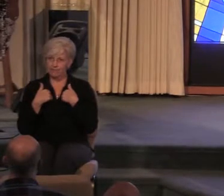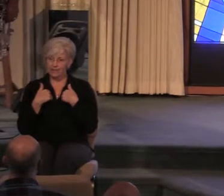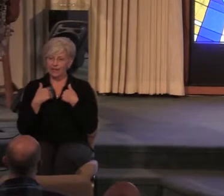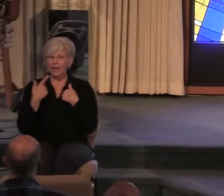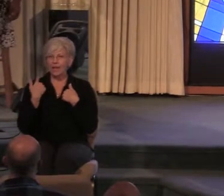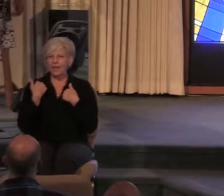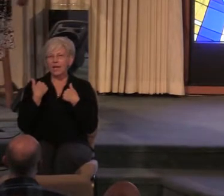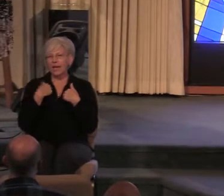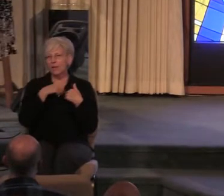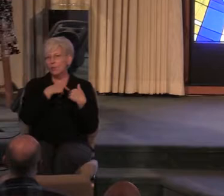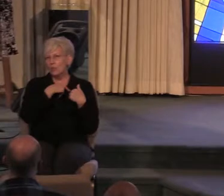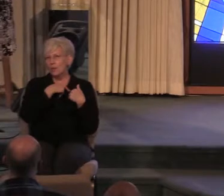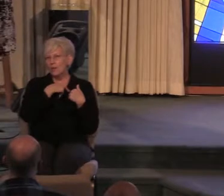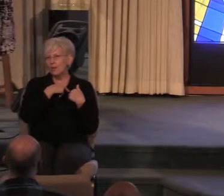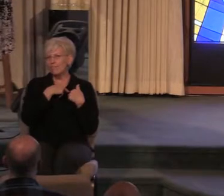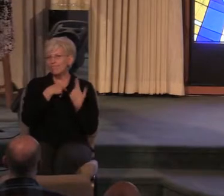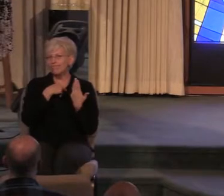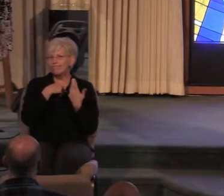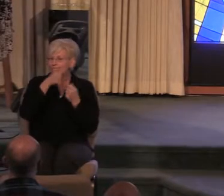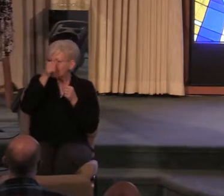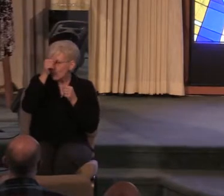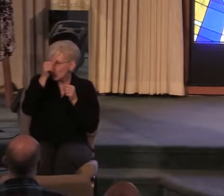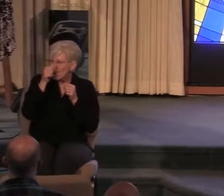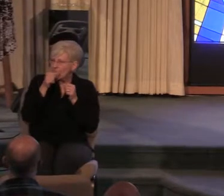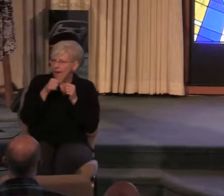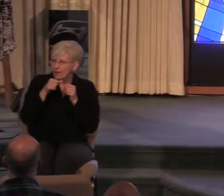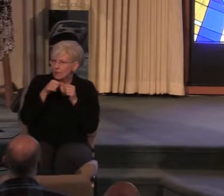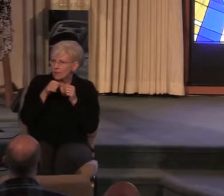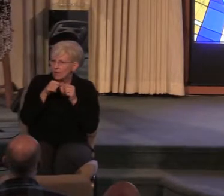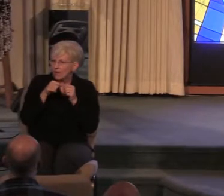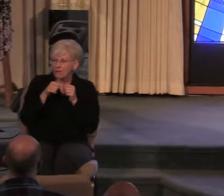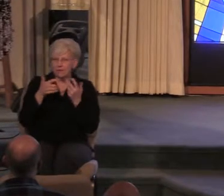And we remind ourselves that no matter where